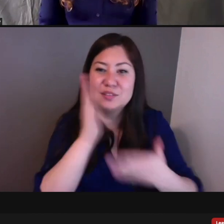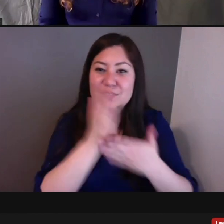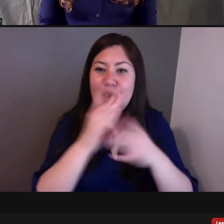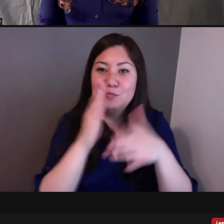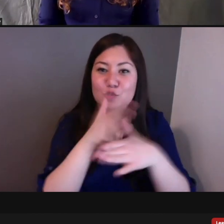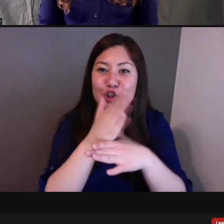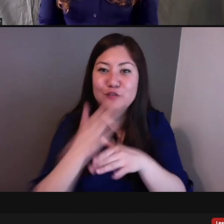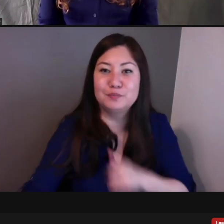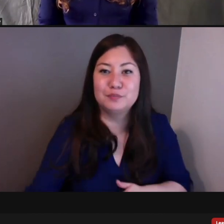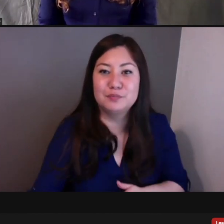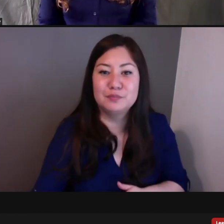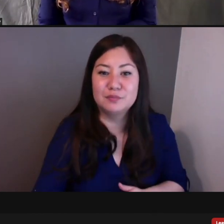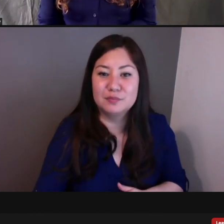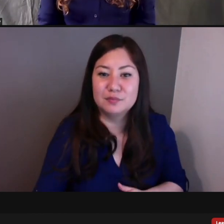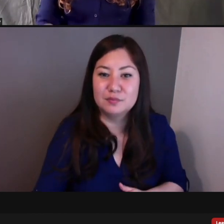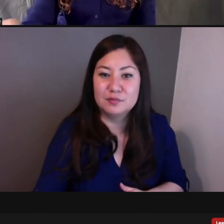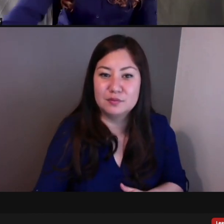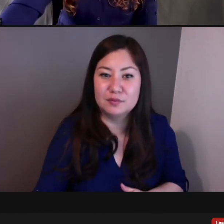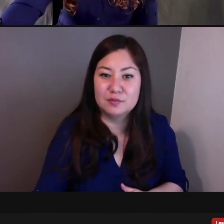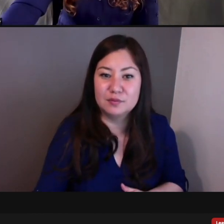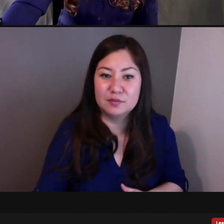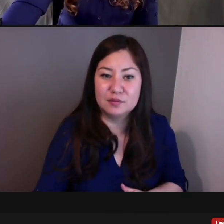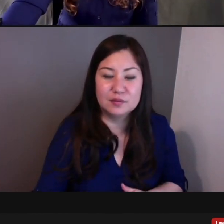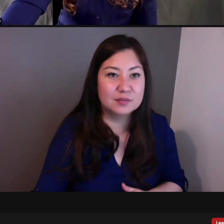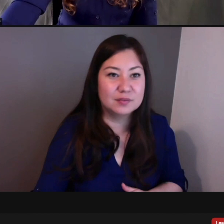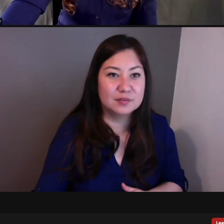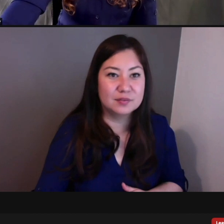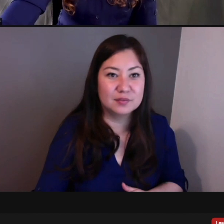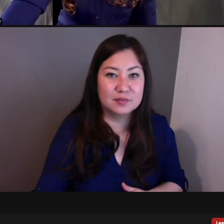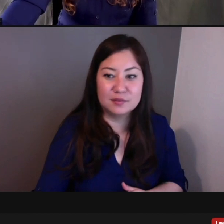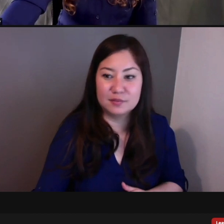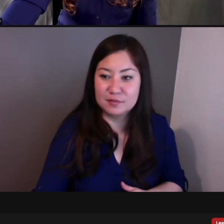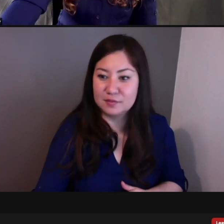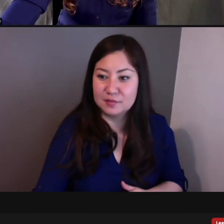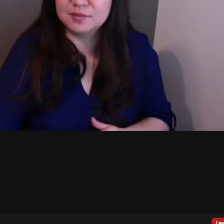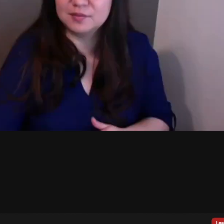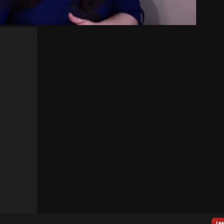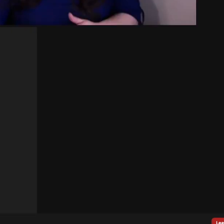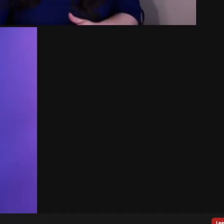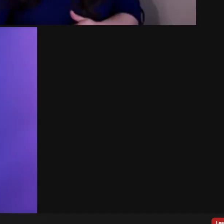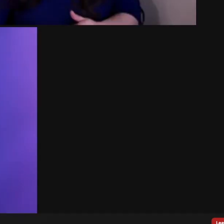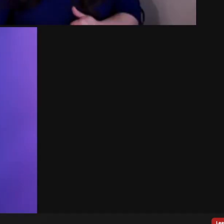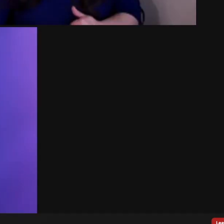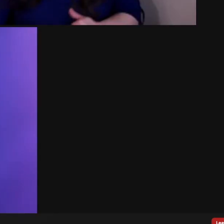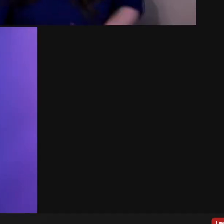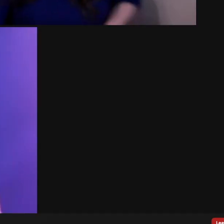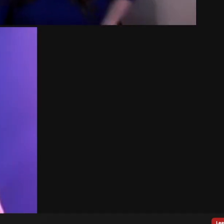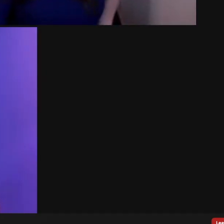Critically and constantly empower the deaf community to take ownership of the signs and the concepts